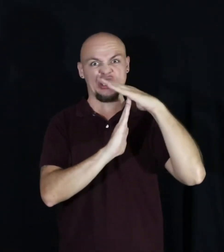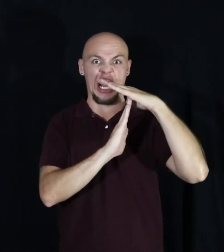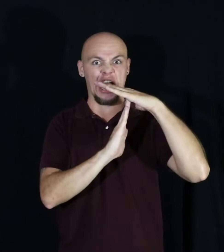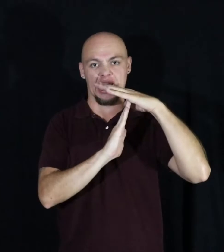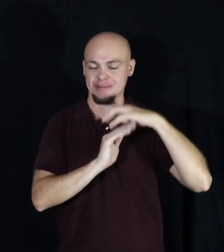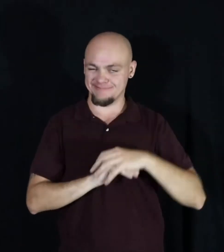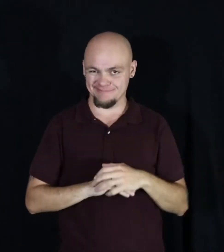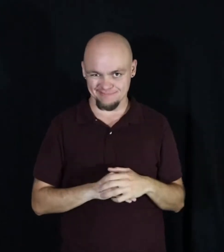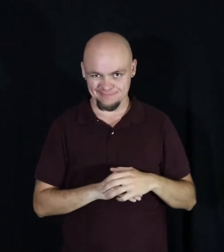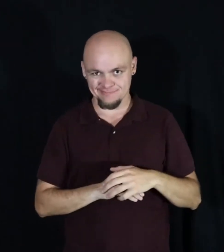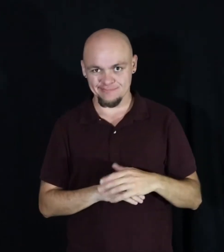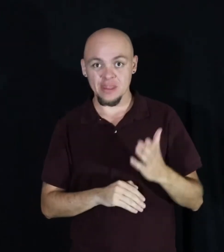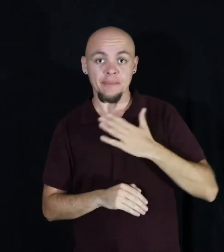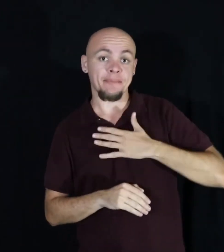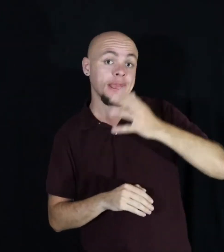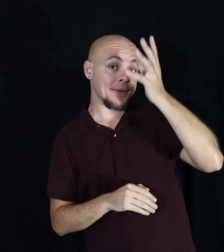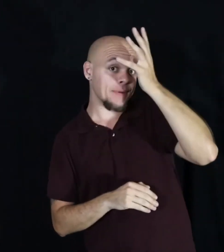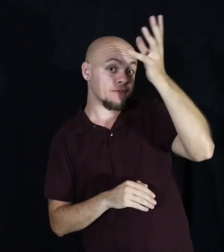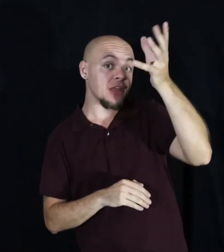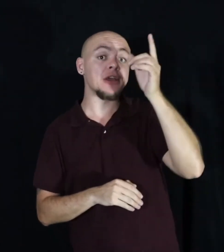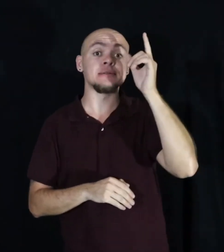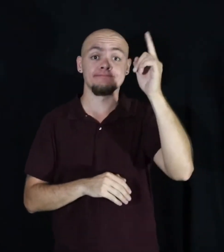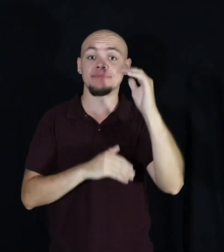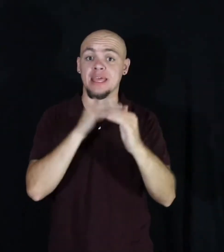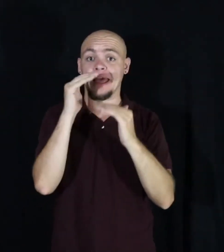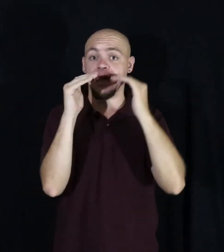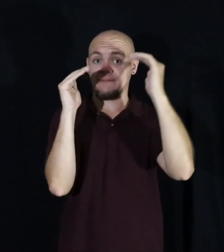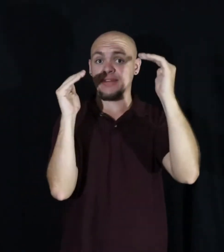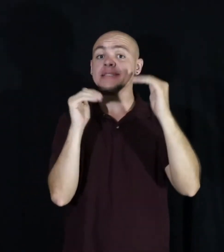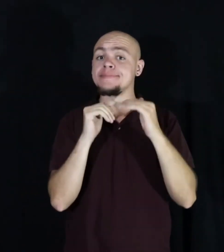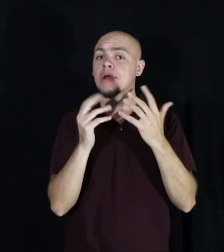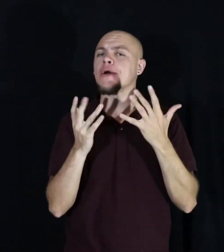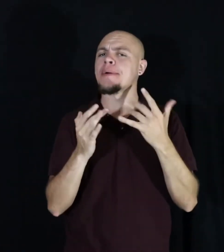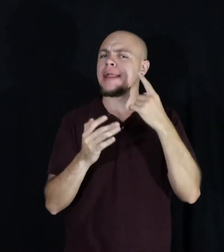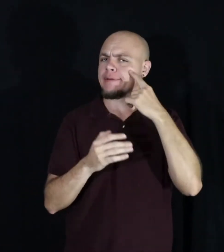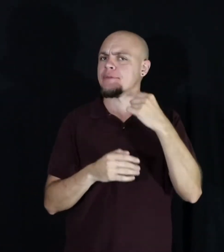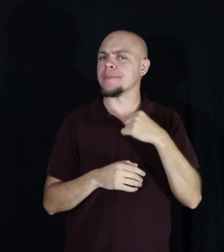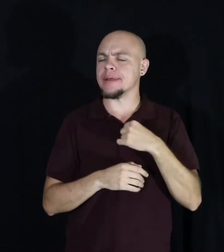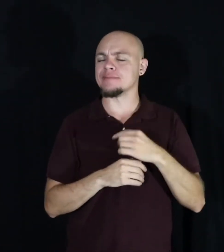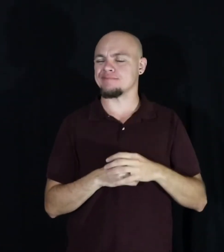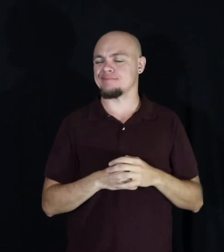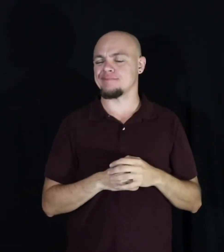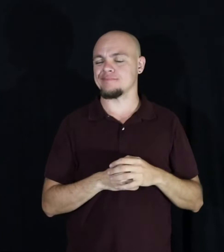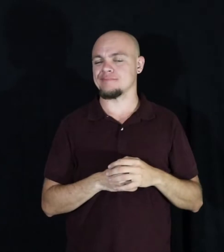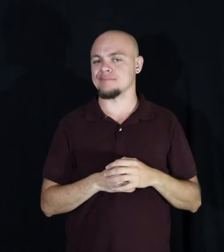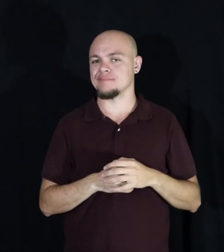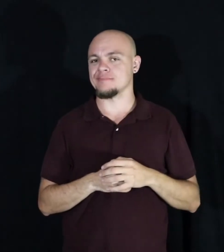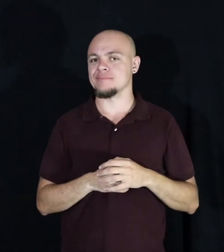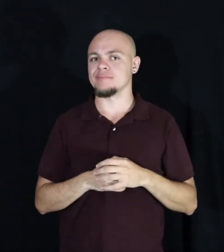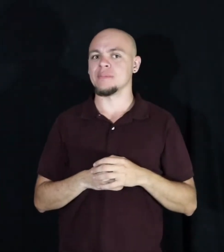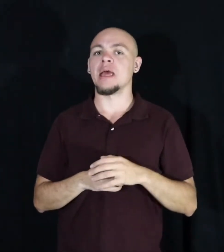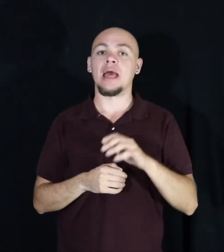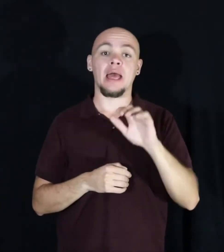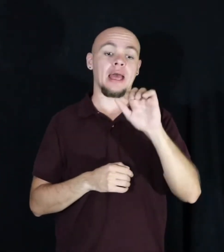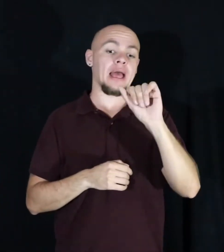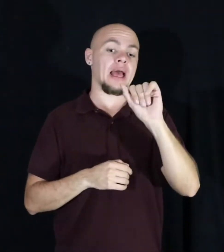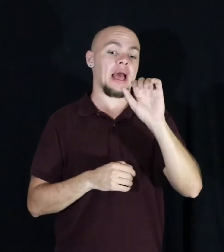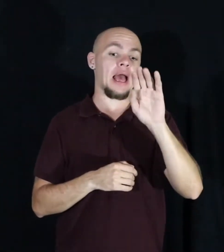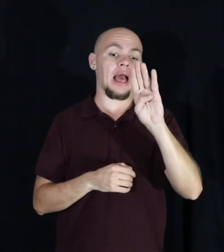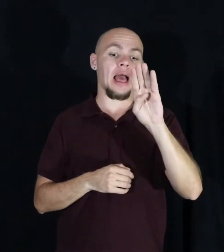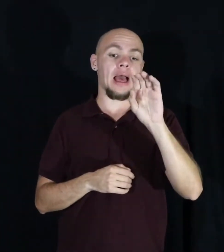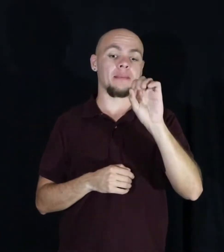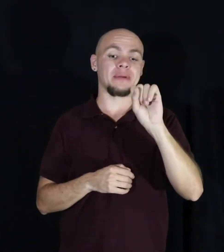and that my grandfather was up in heaven waiting for me. The nature and appeal of absolutes is that they provide